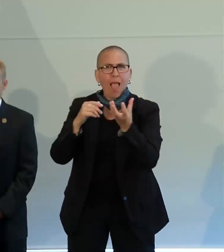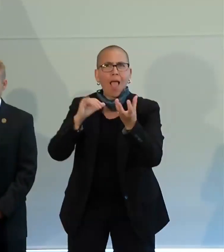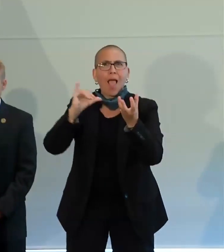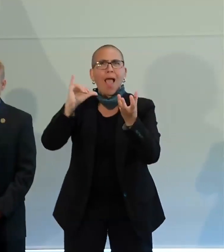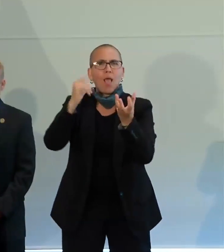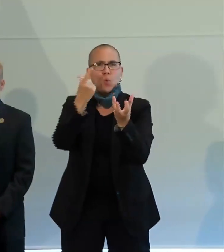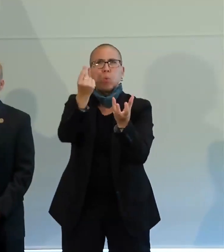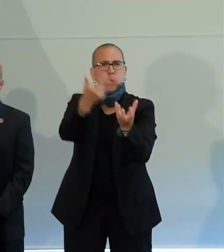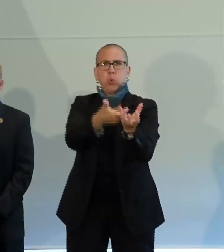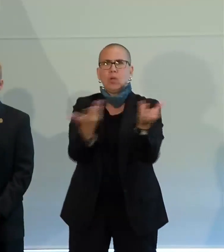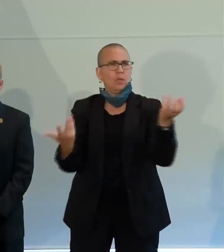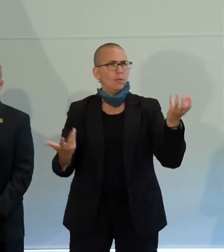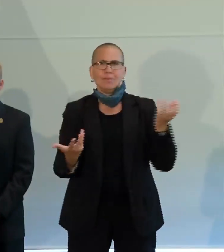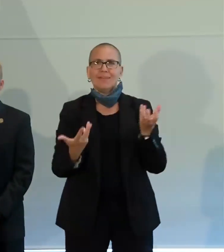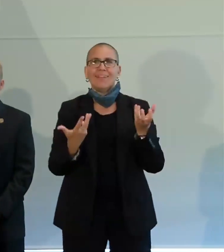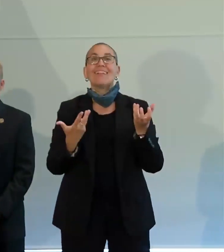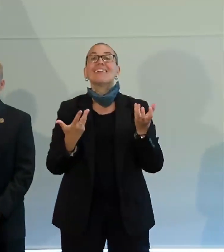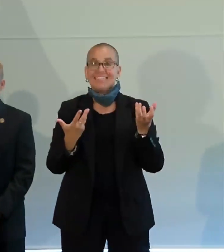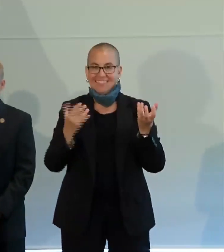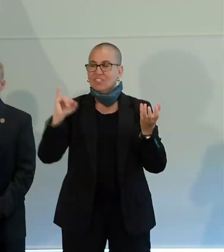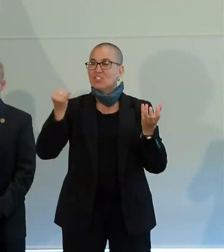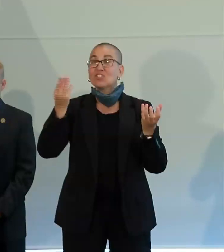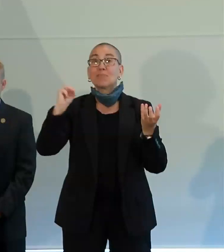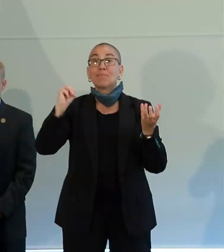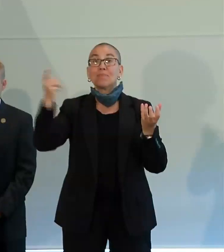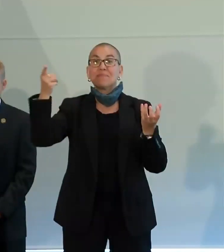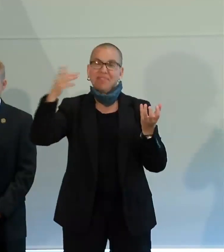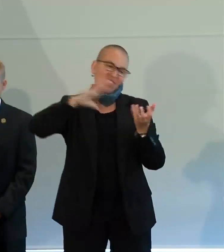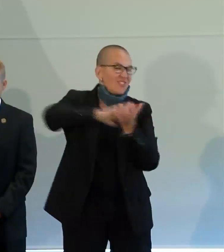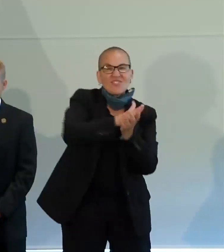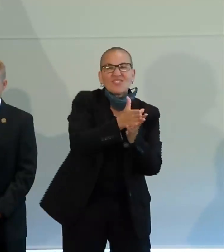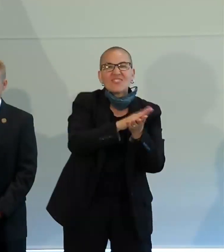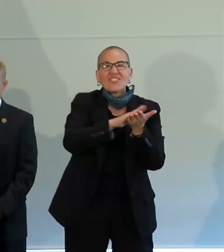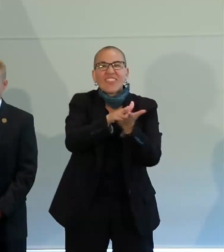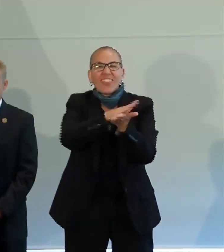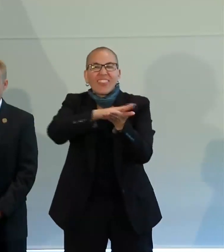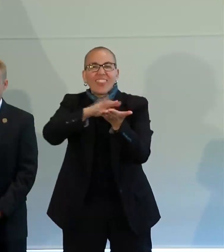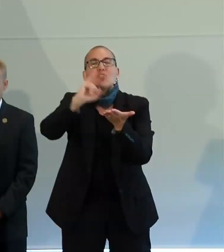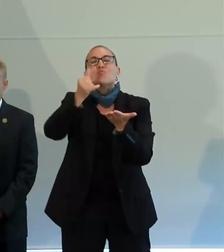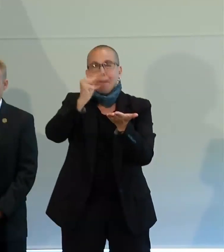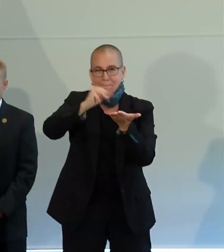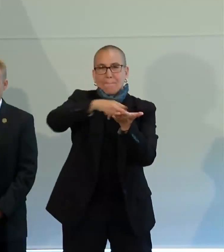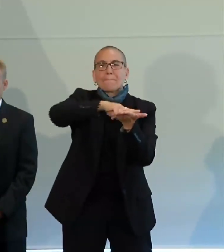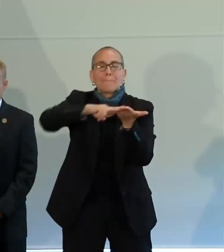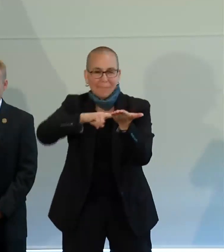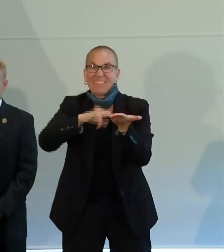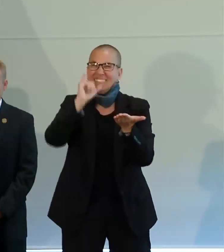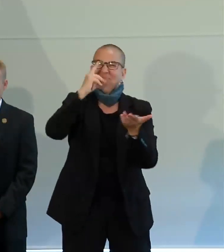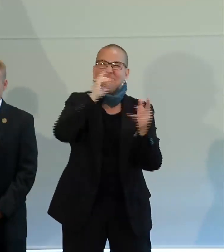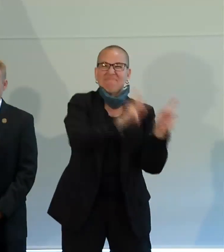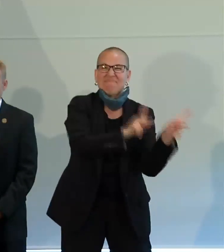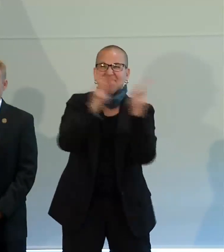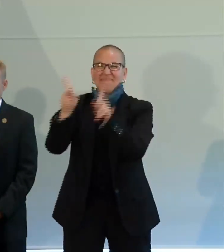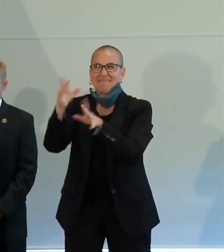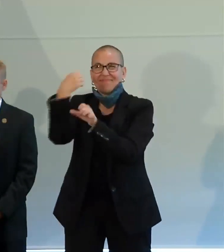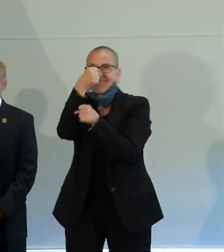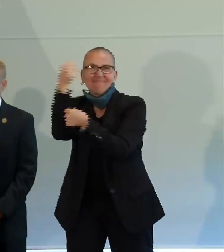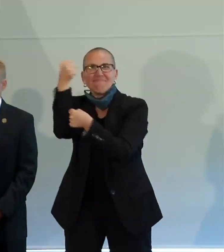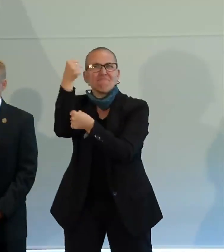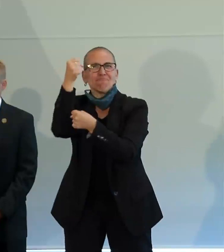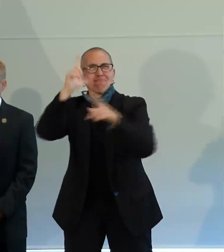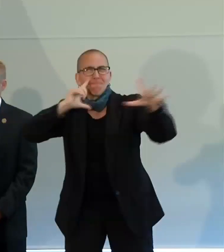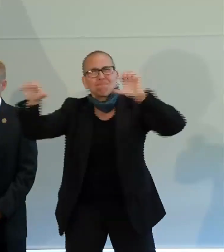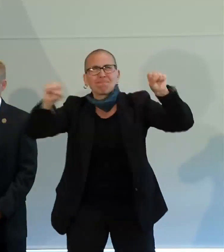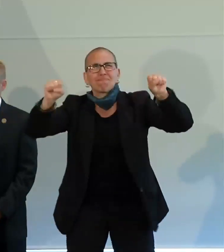The demonstrations and the protests are dramatic and necessary, but building just institutions